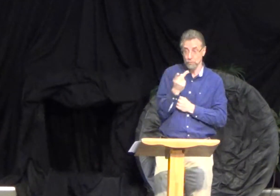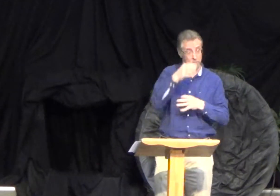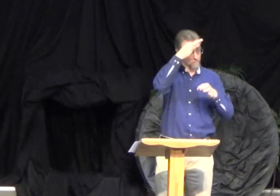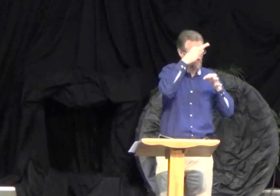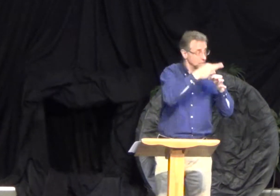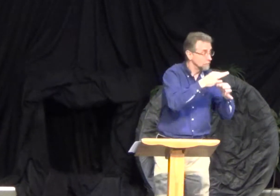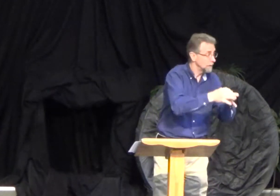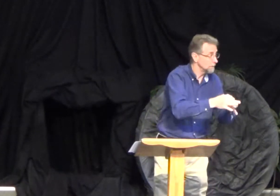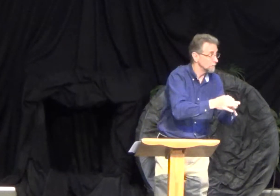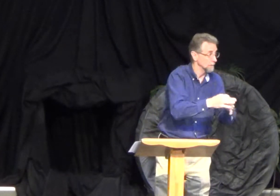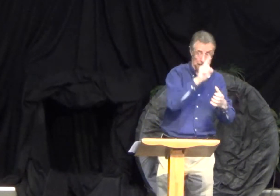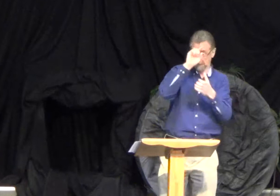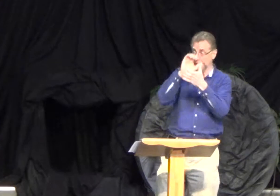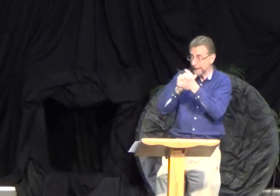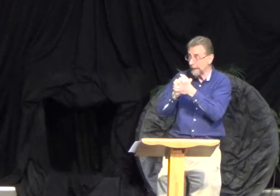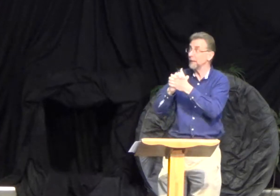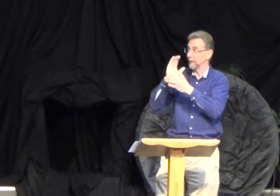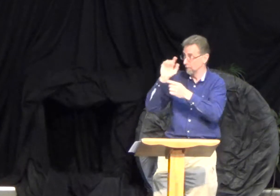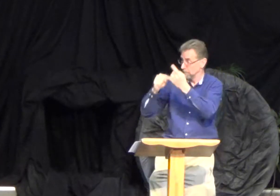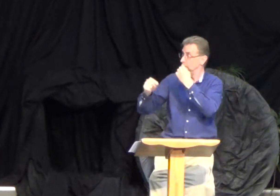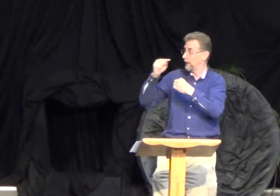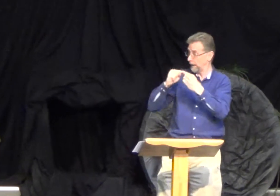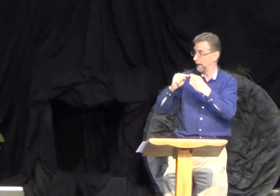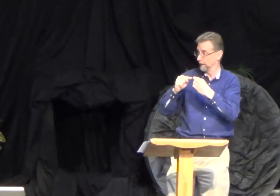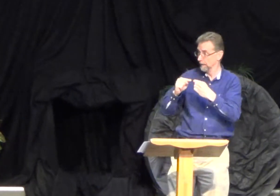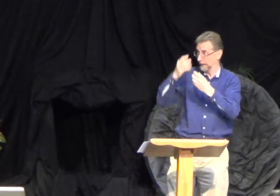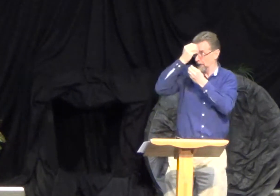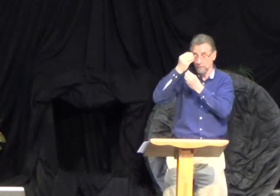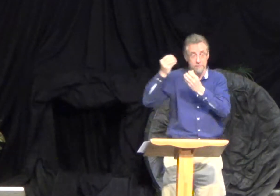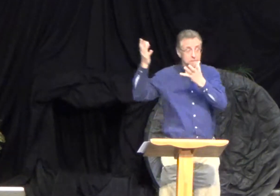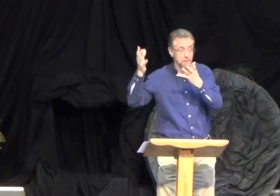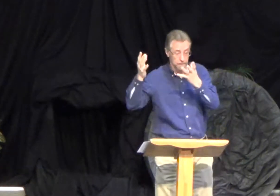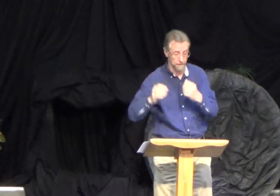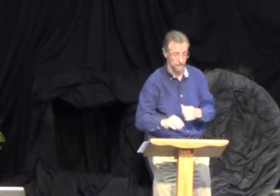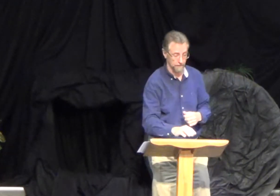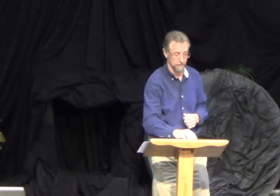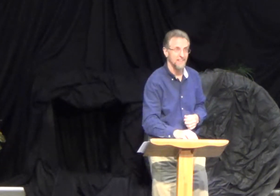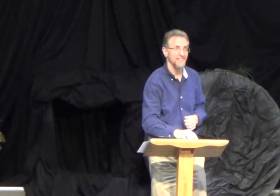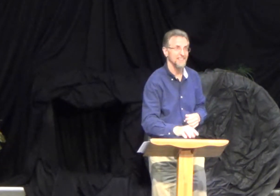You see, these two have been faithful. They believed that he would come. They were obedient.